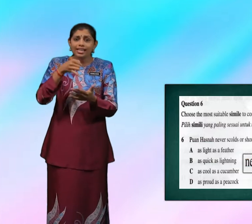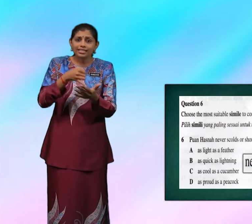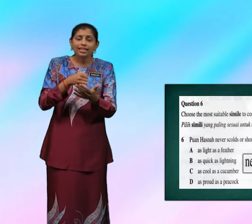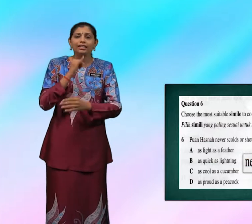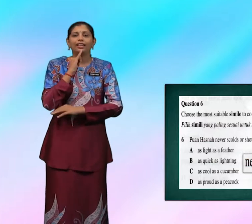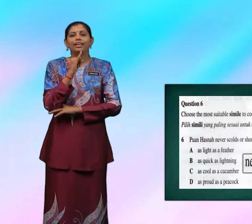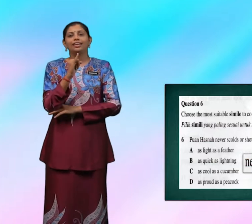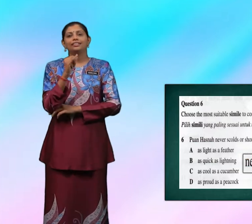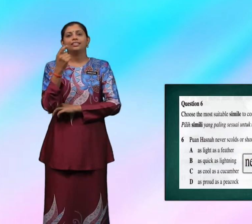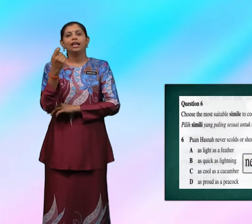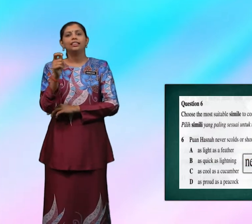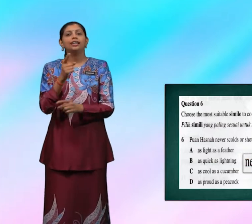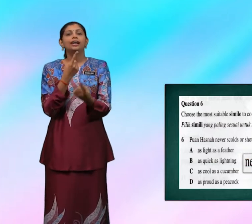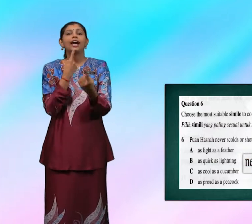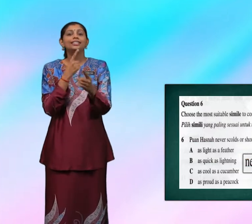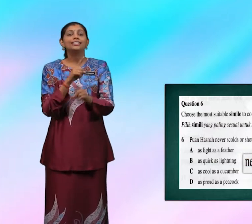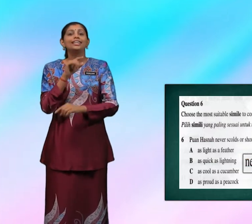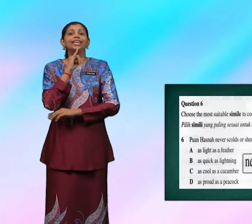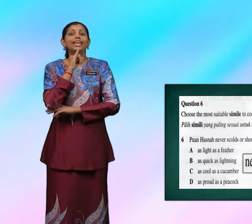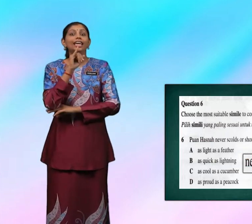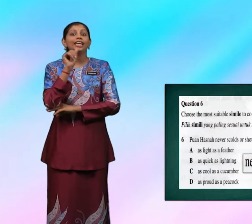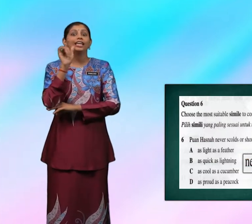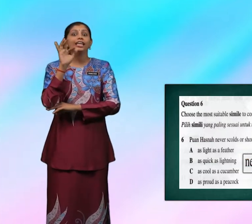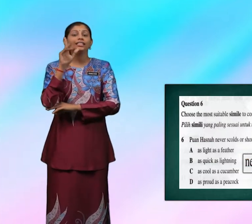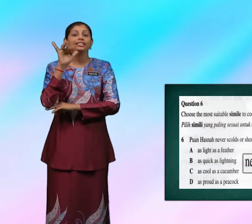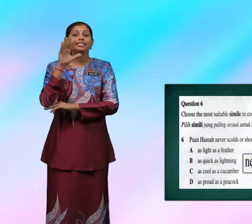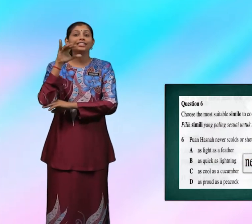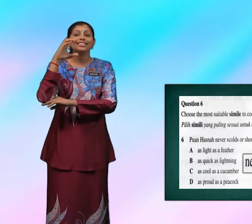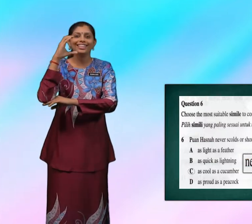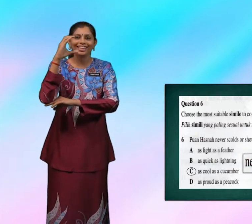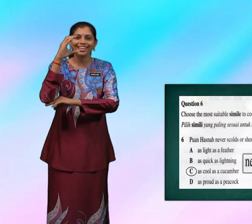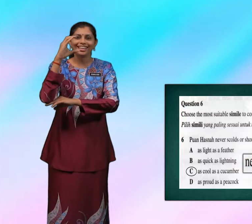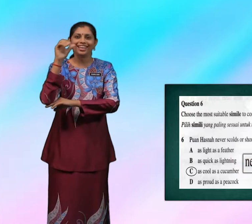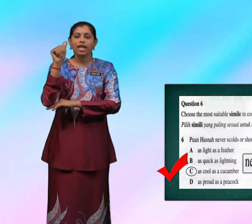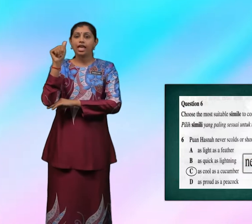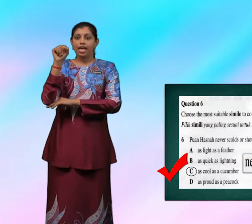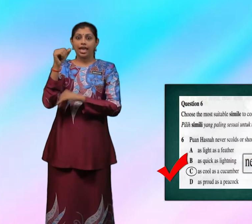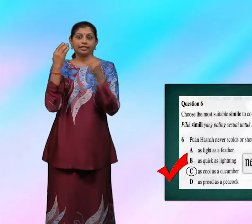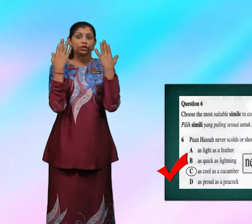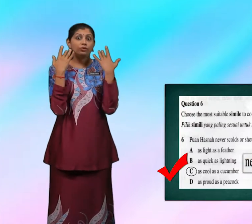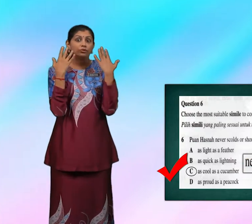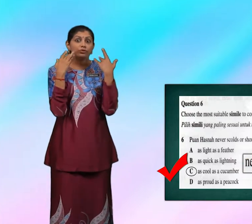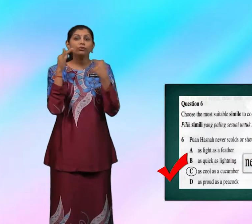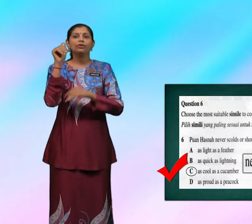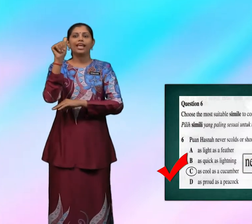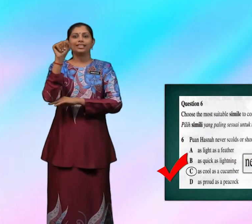Yes, it is. The answer is C. As cool as